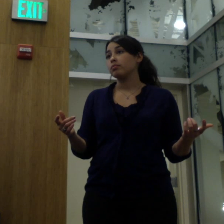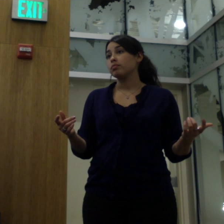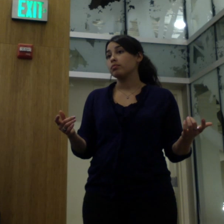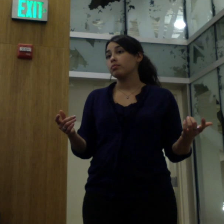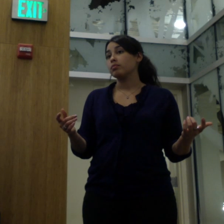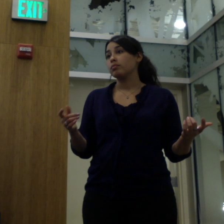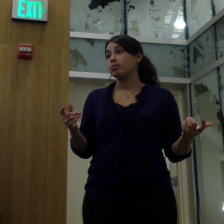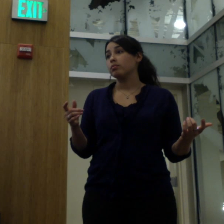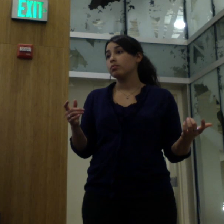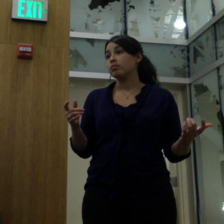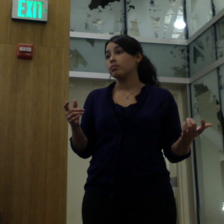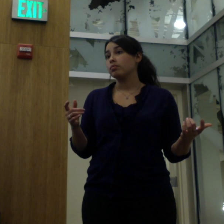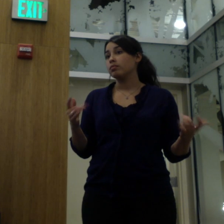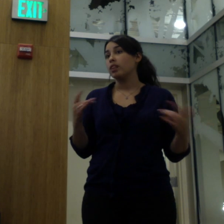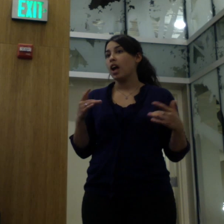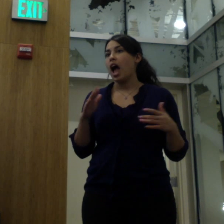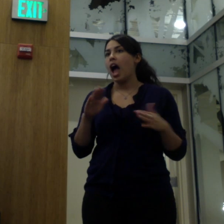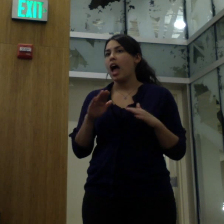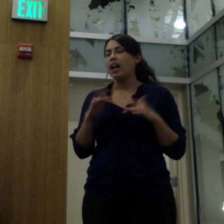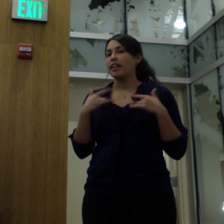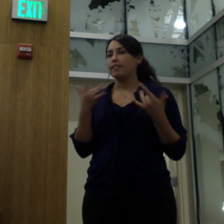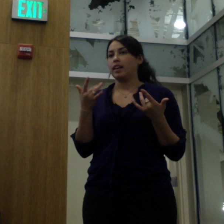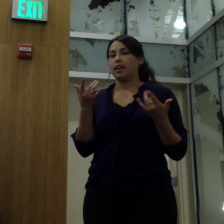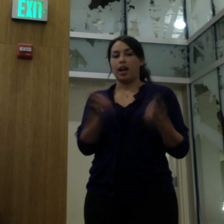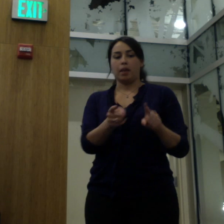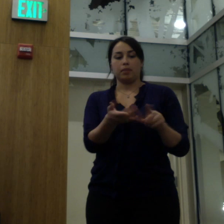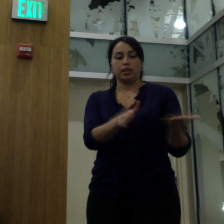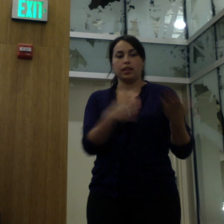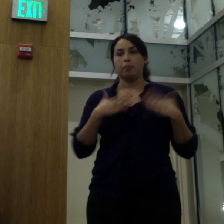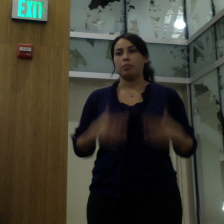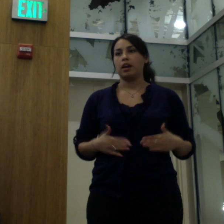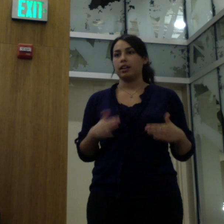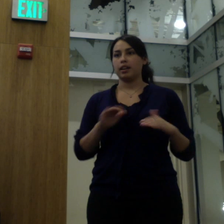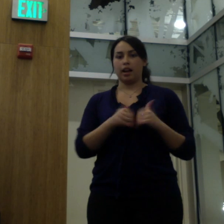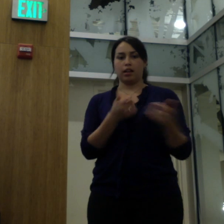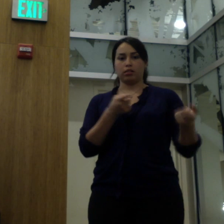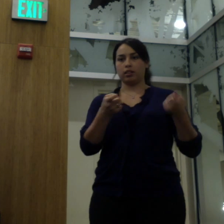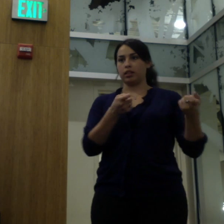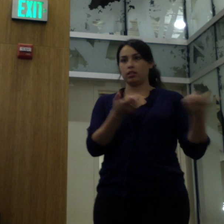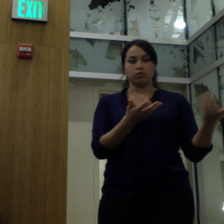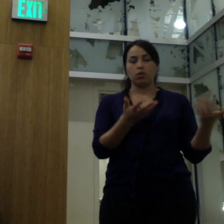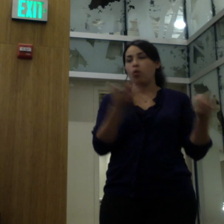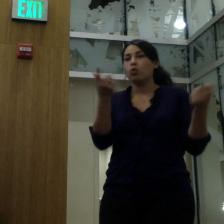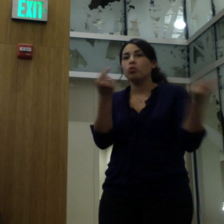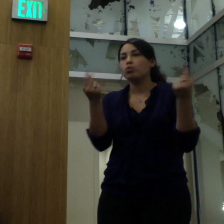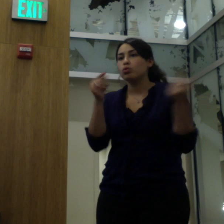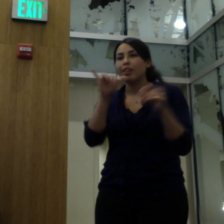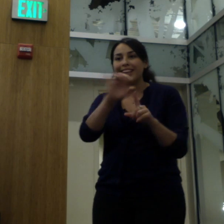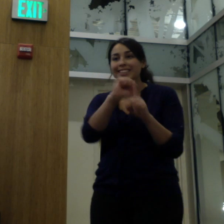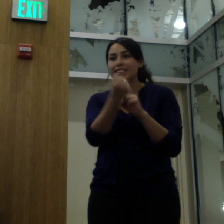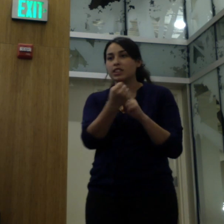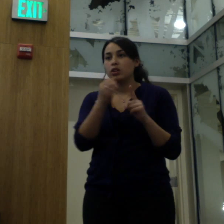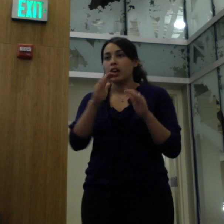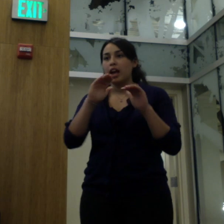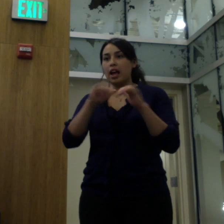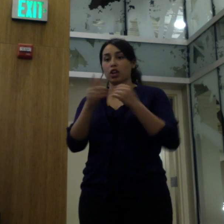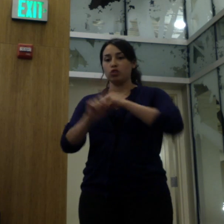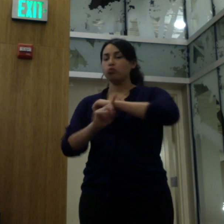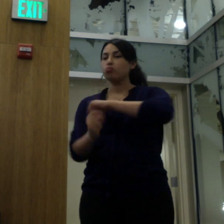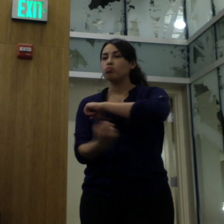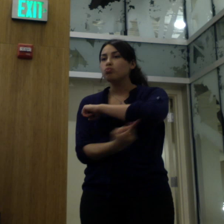corpses, how are you going to handle dead bodies? What do you do in that situation? You know? How are you going to handle